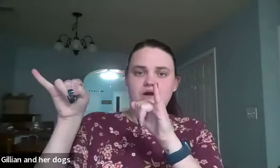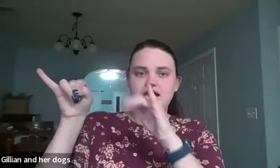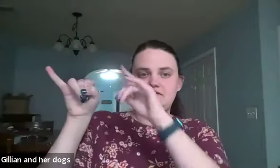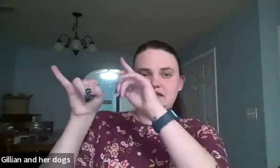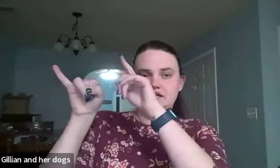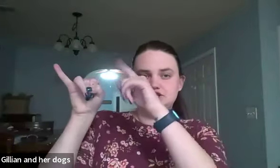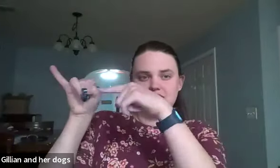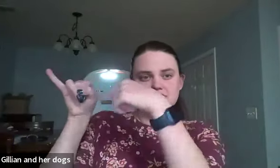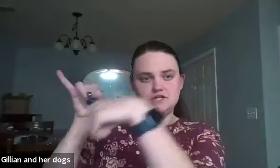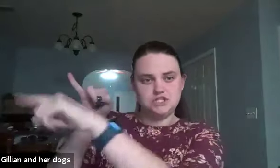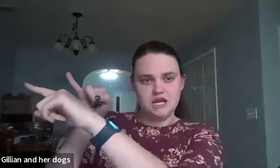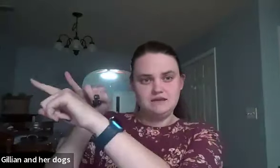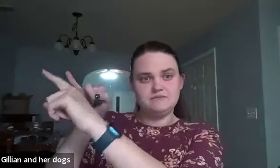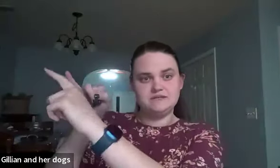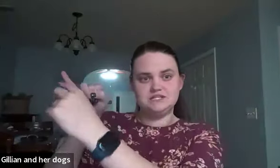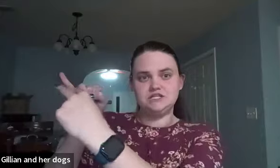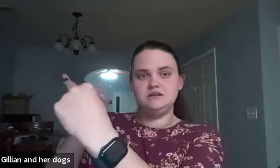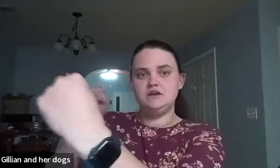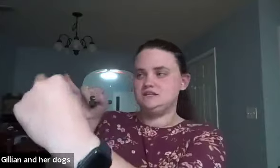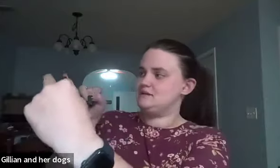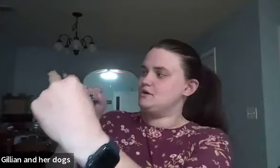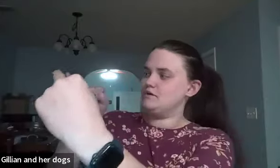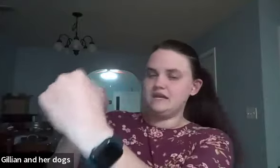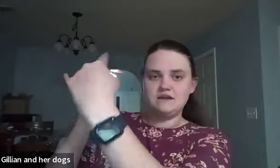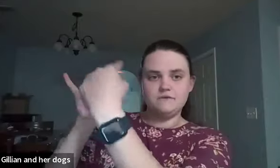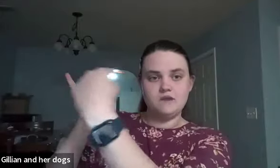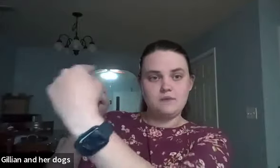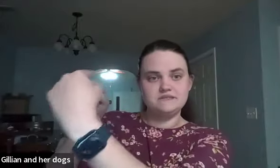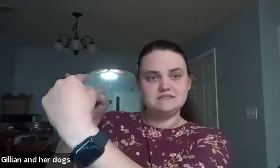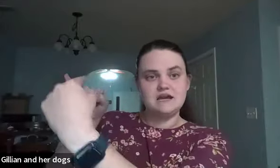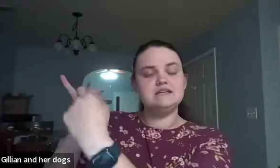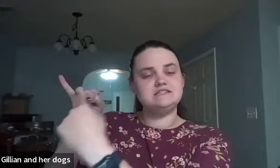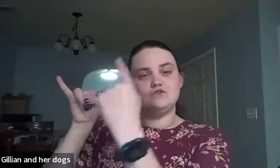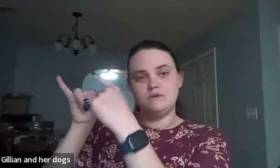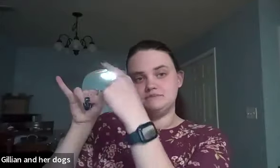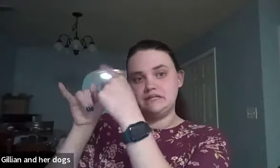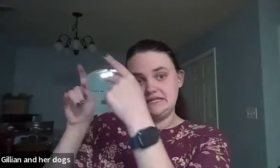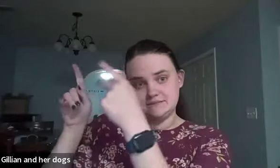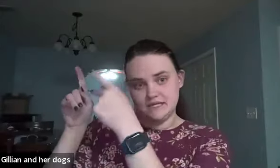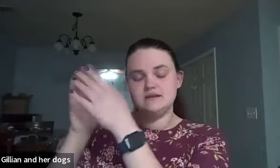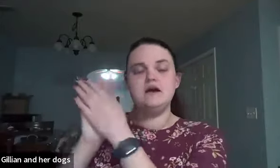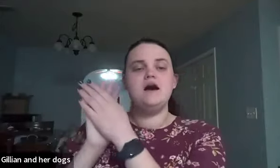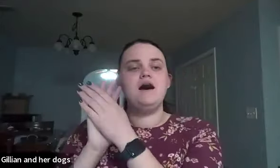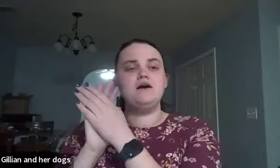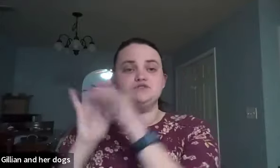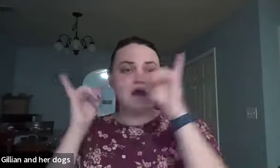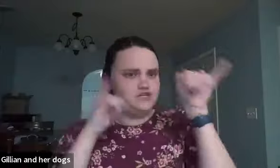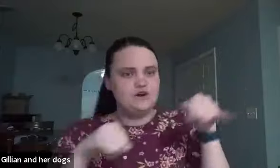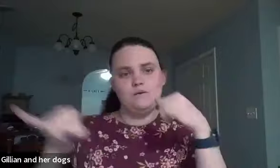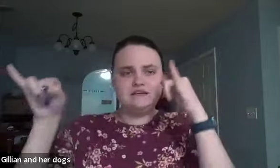that way the shape of the J, the position, to someone looking at it from the opposite side is in the correct placement. So I used to always